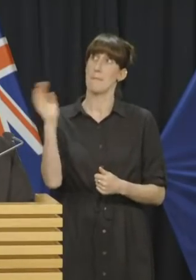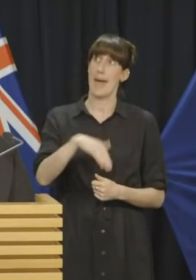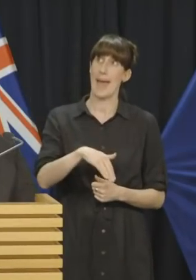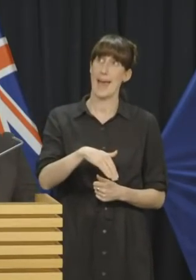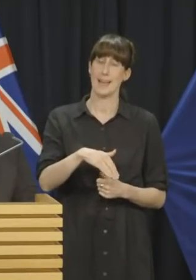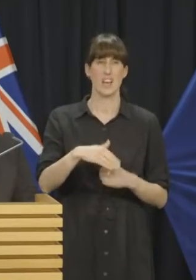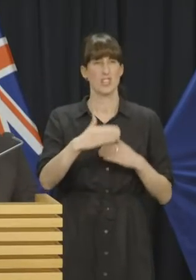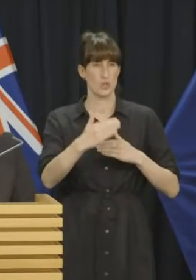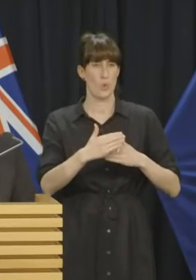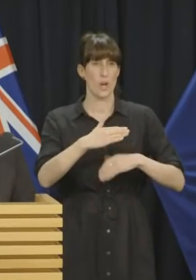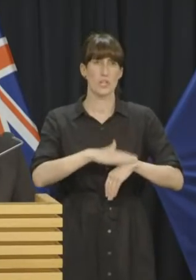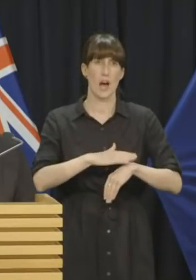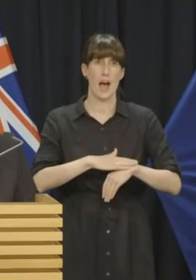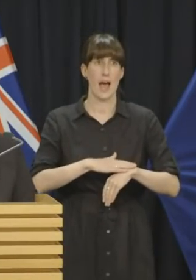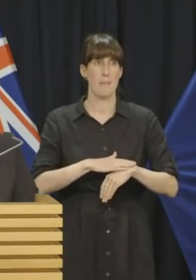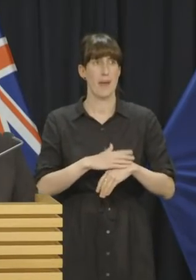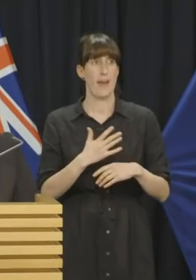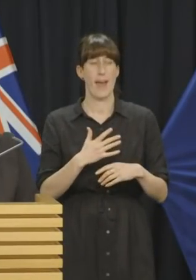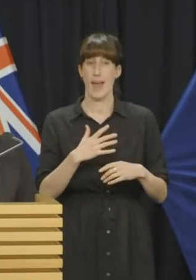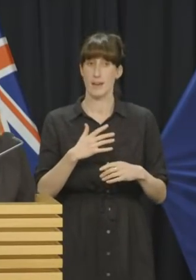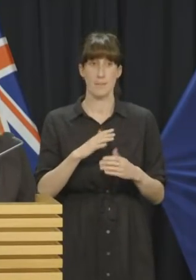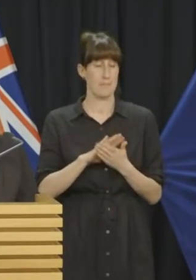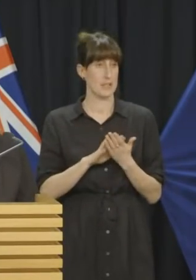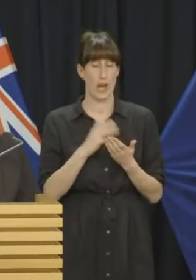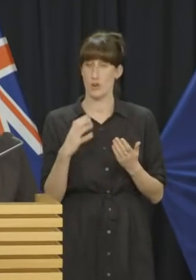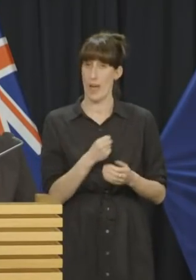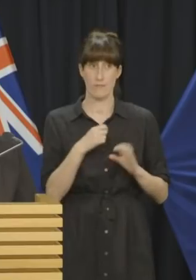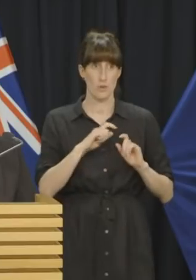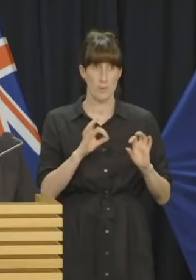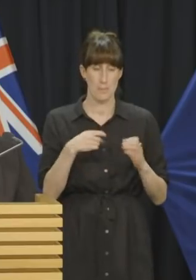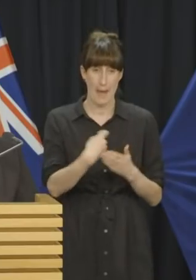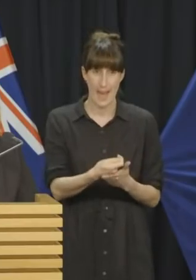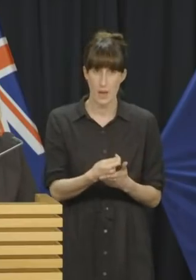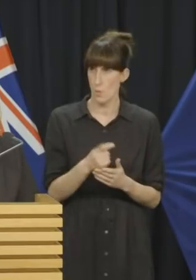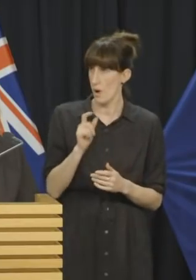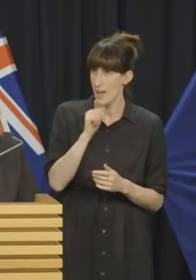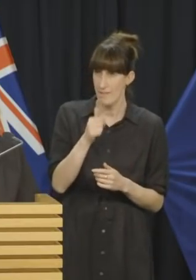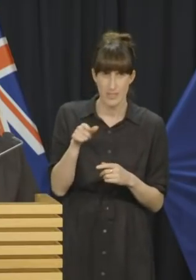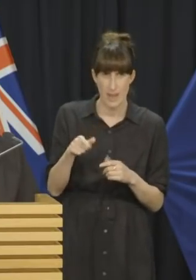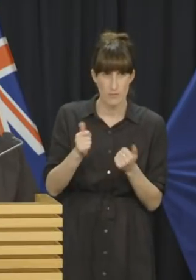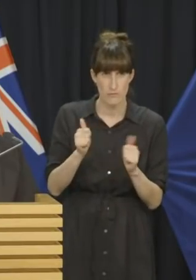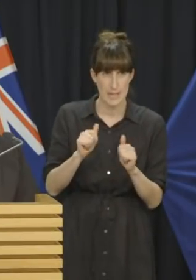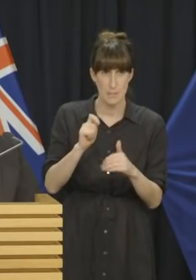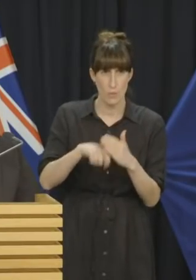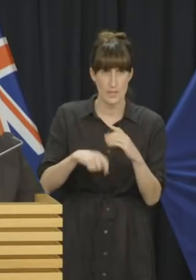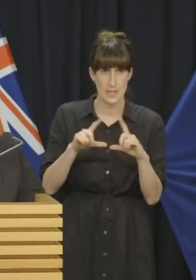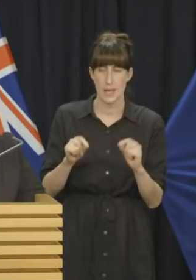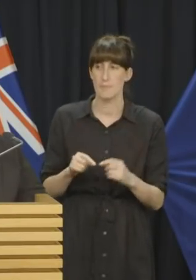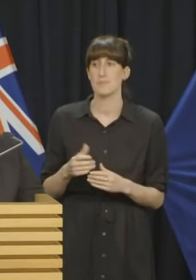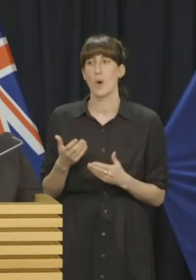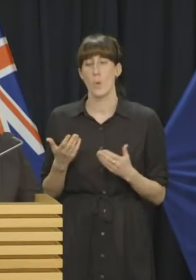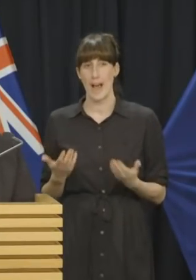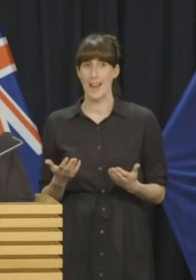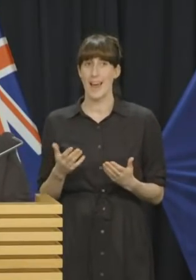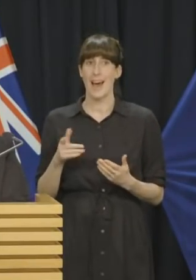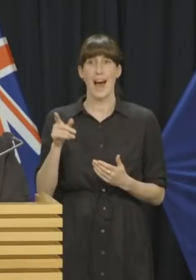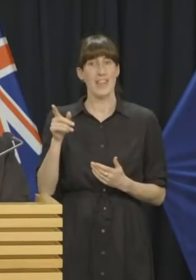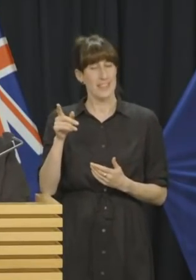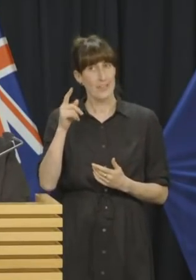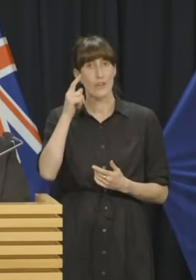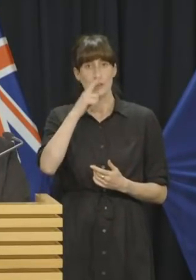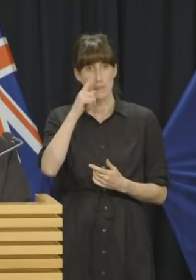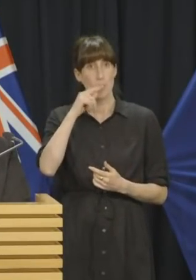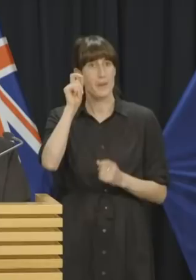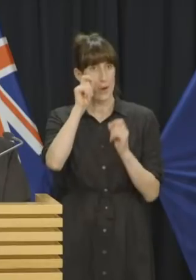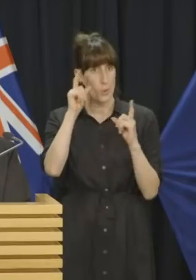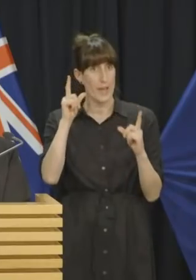Well, I think there's been discussion about the possibility of charging that has been underway for a period of time now, and it will be a cost